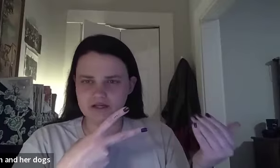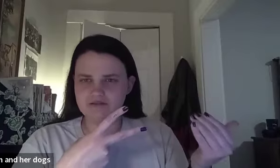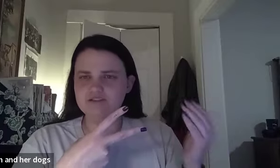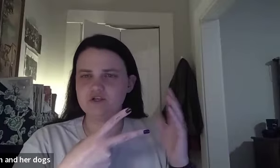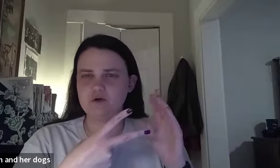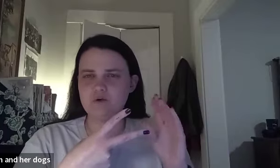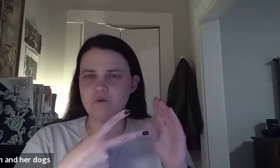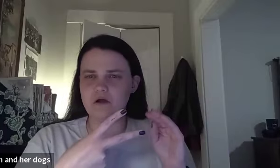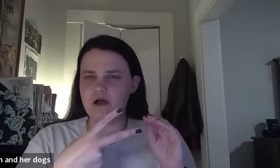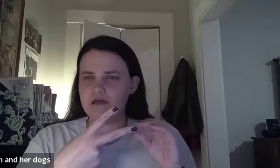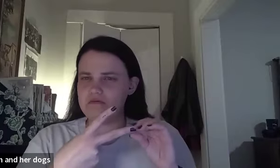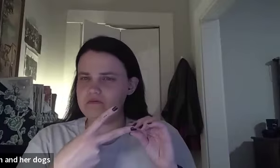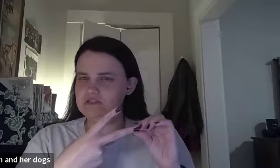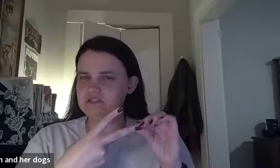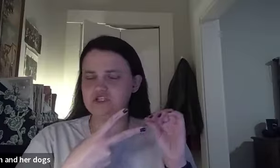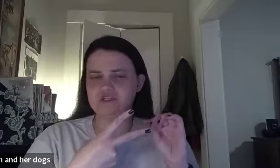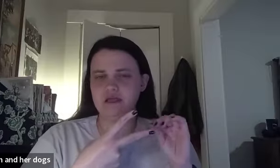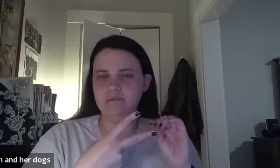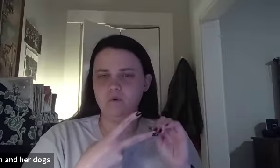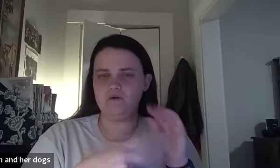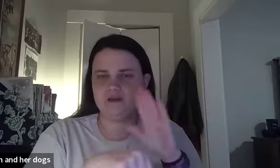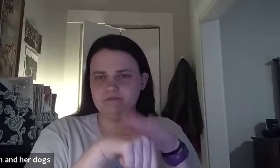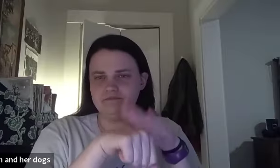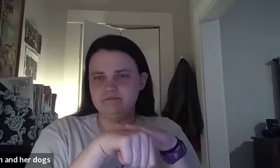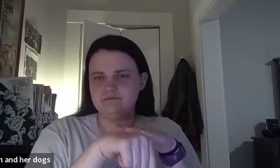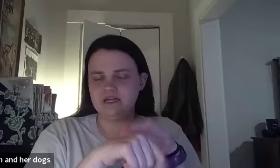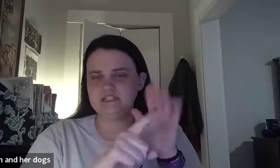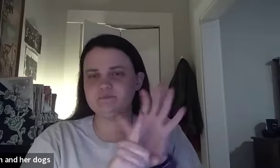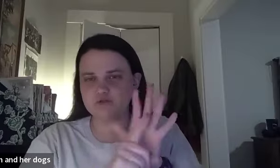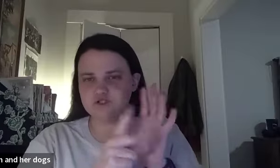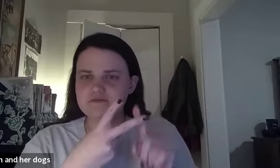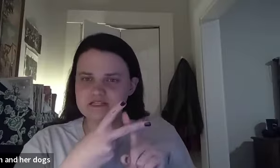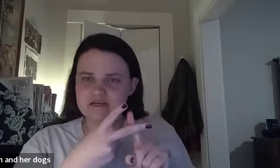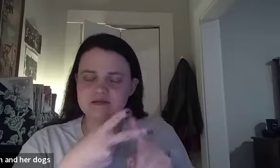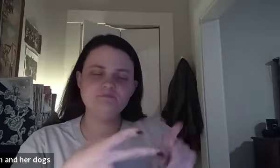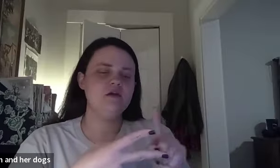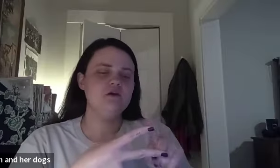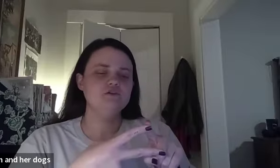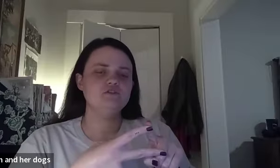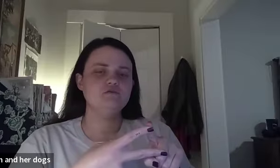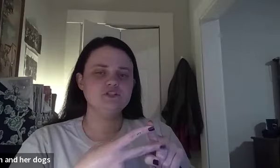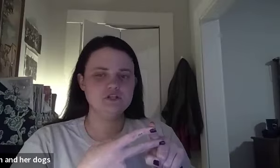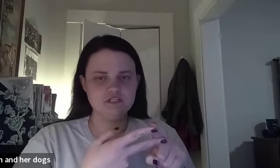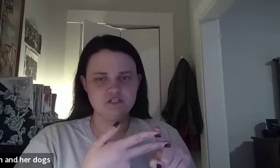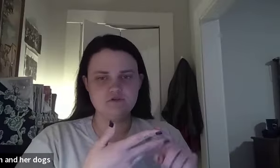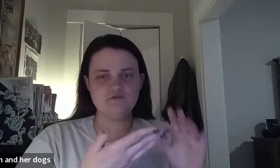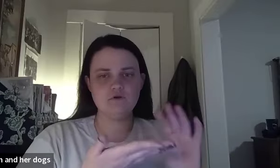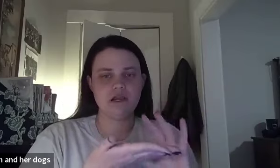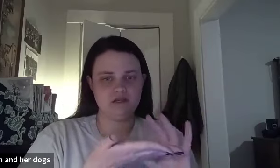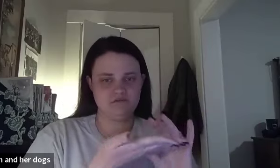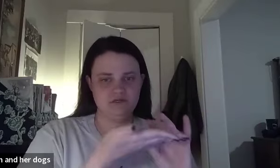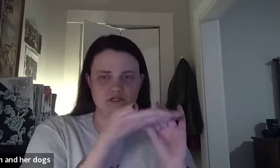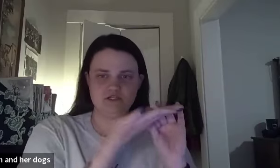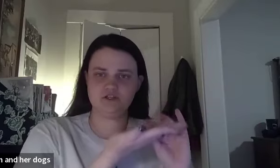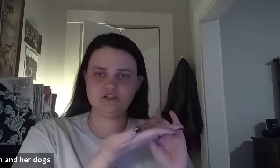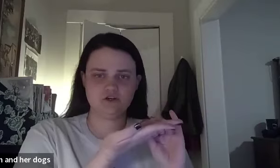on. So this is just a more of a exposure of this sign. So what you're going to do for next week is you're going to start